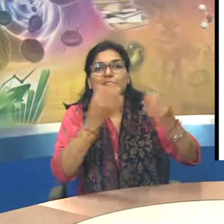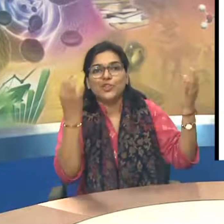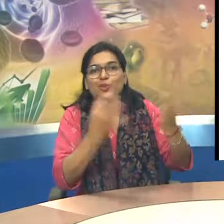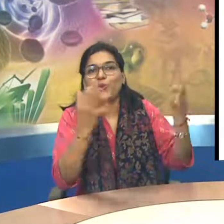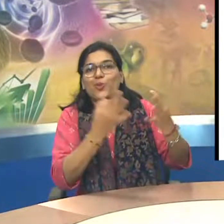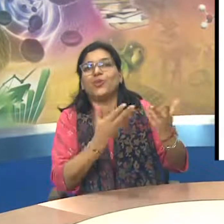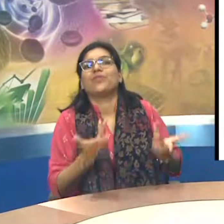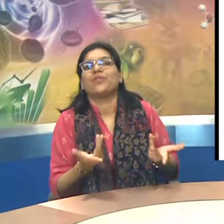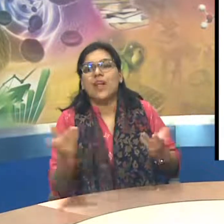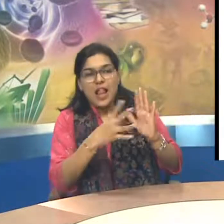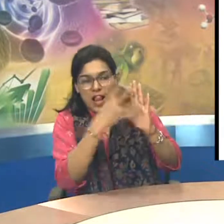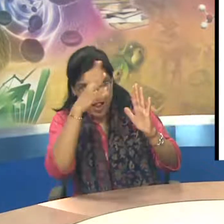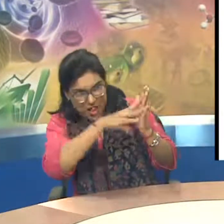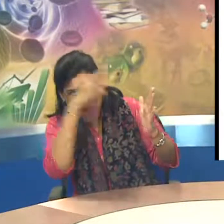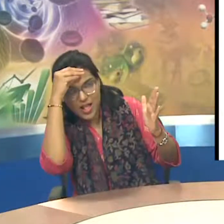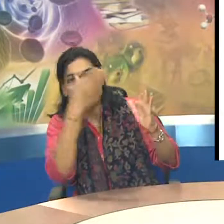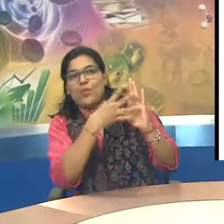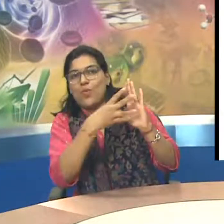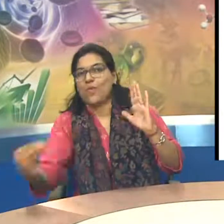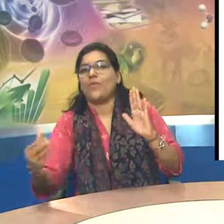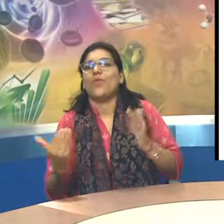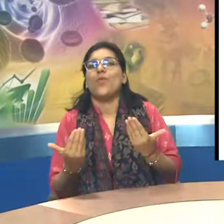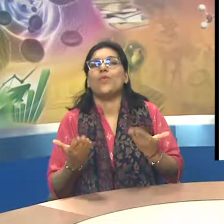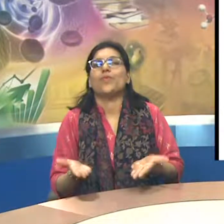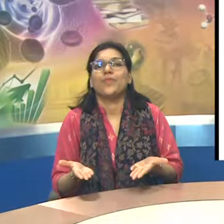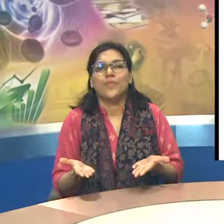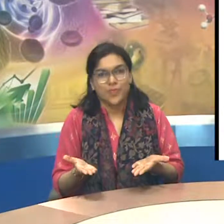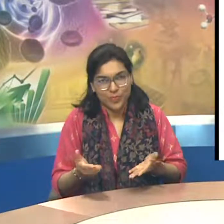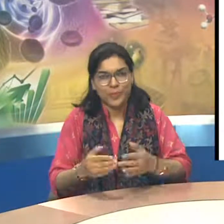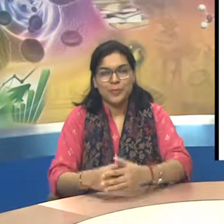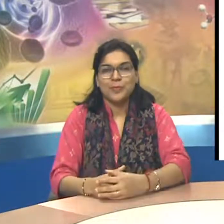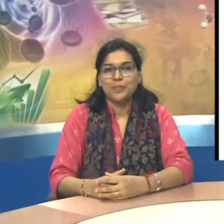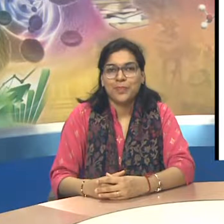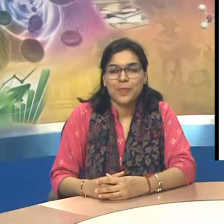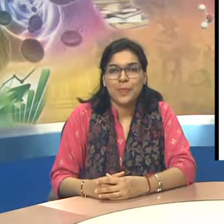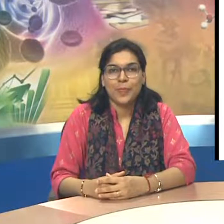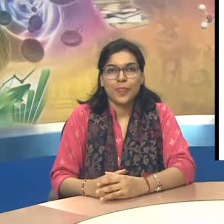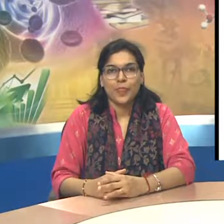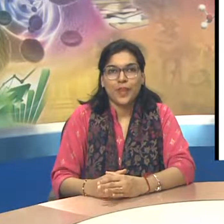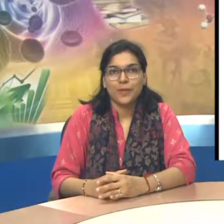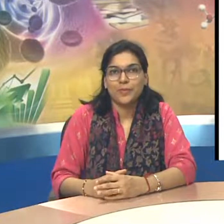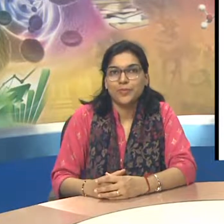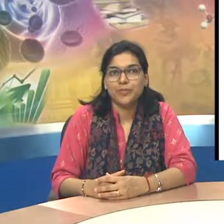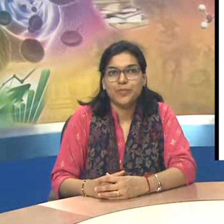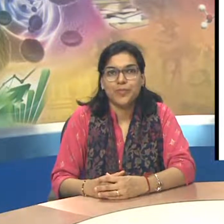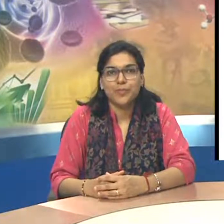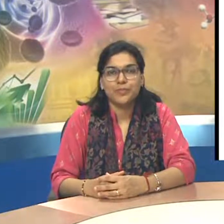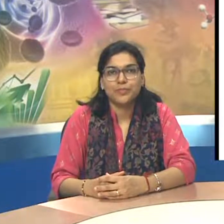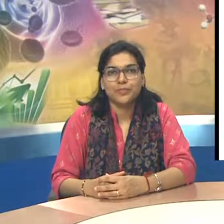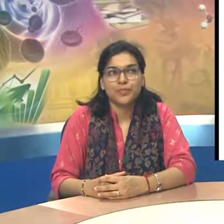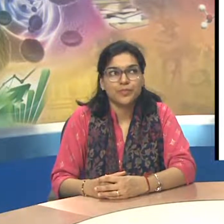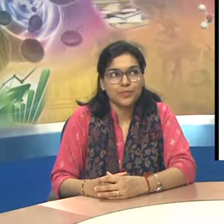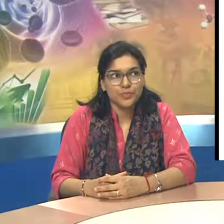Communication spread any news, technology and new ideas from one person to another person.